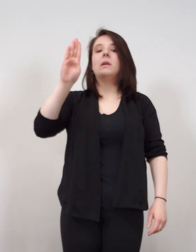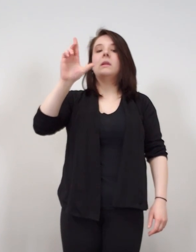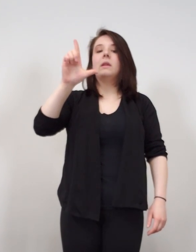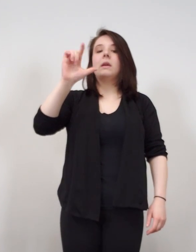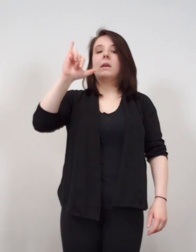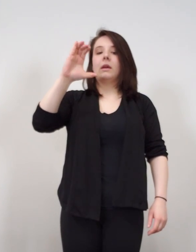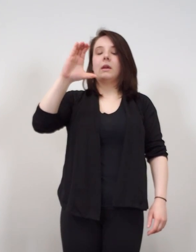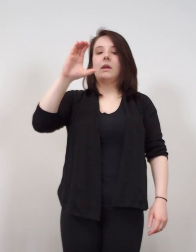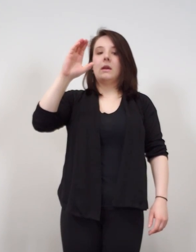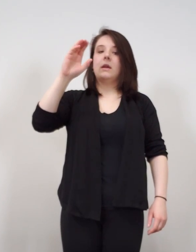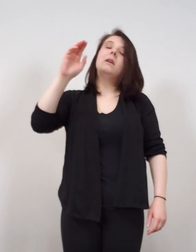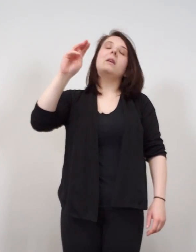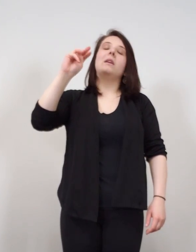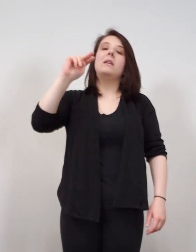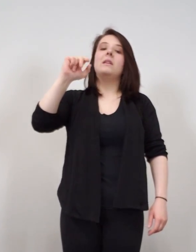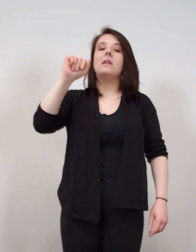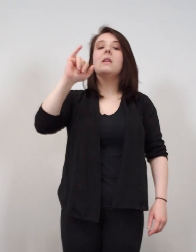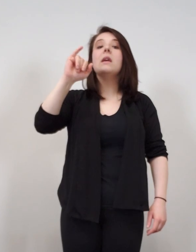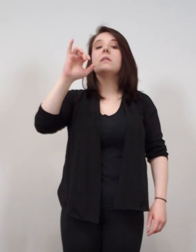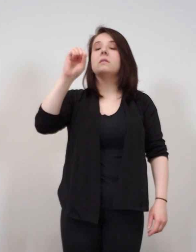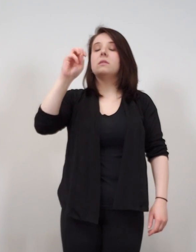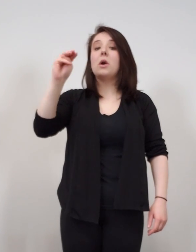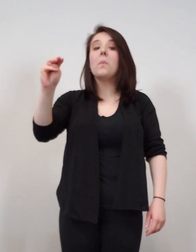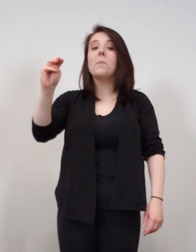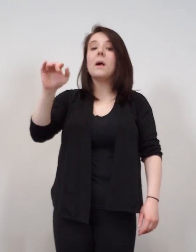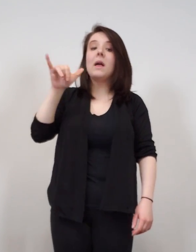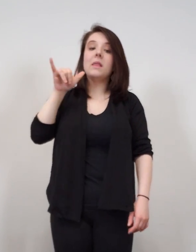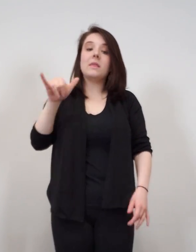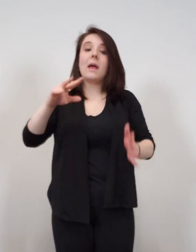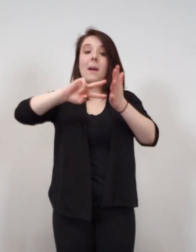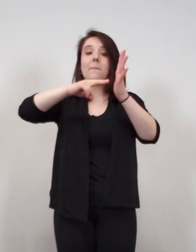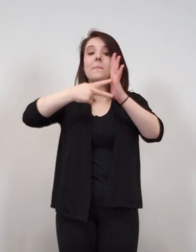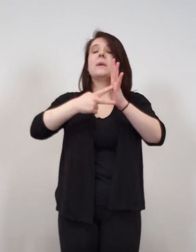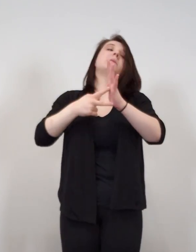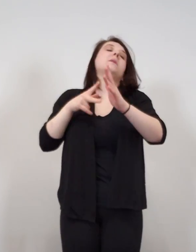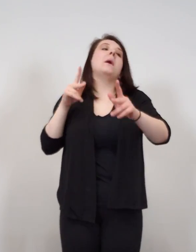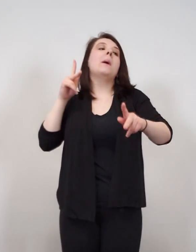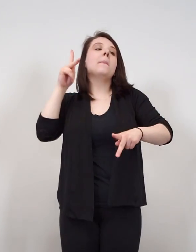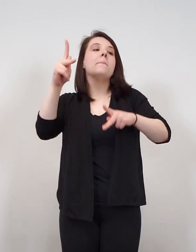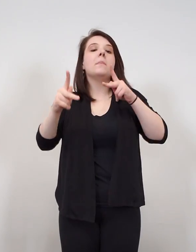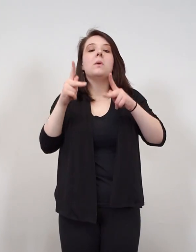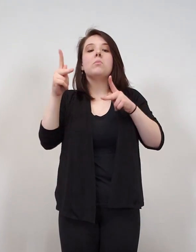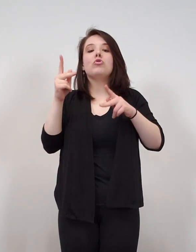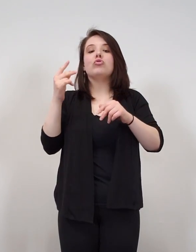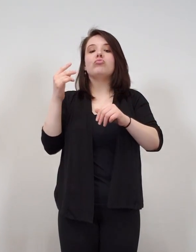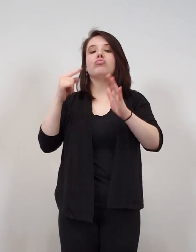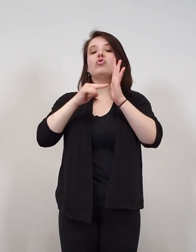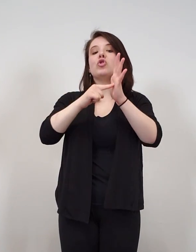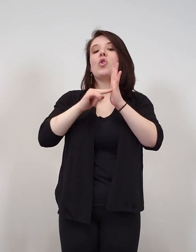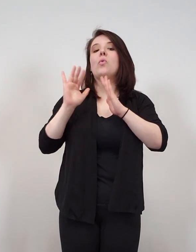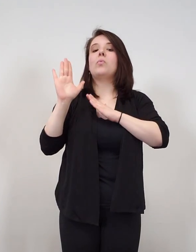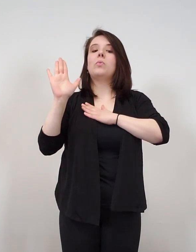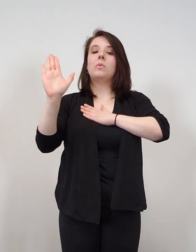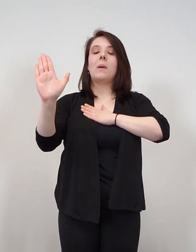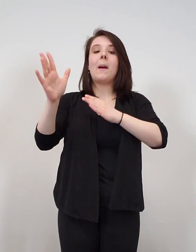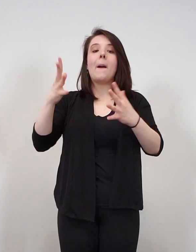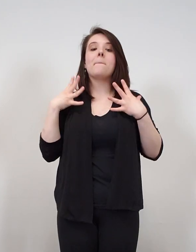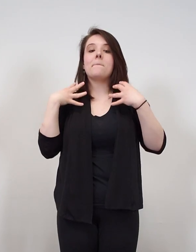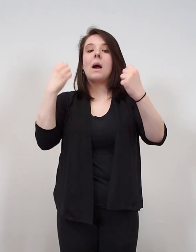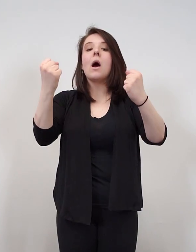power by voting. So we needed to establish a way for the people to have the power, because even back then it was very